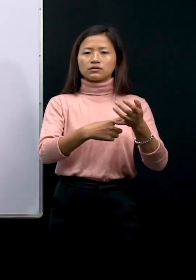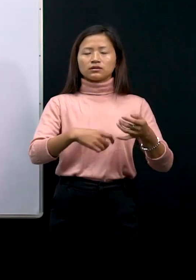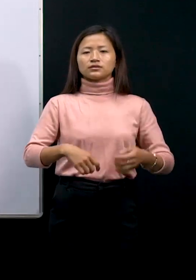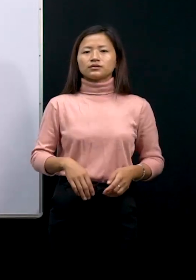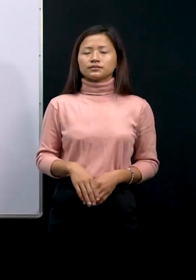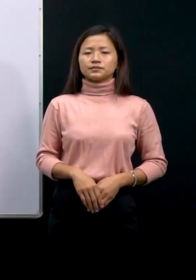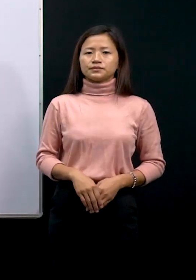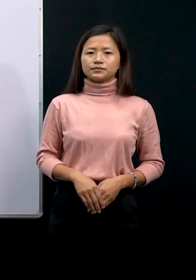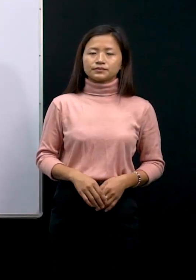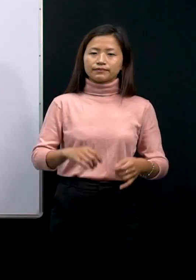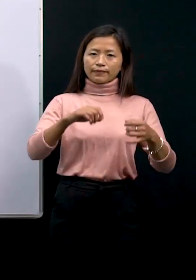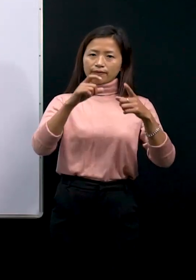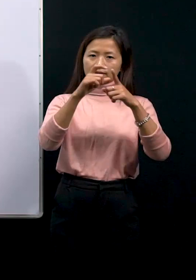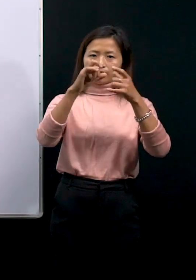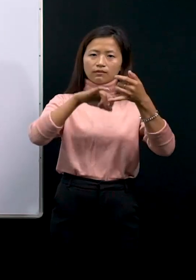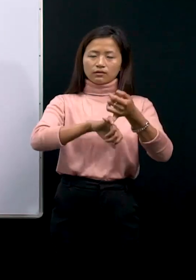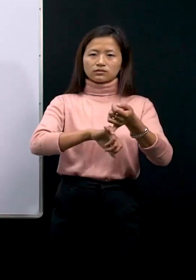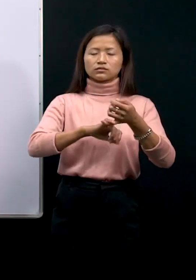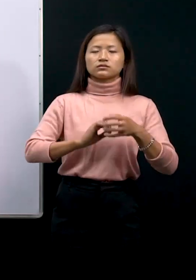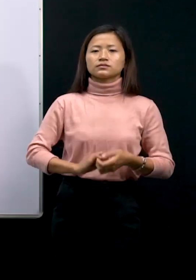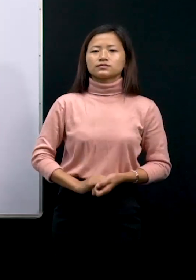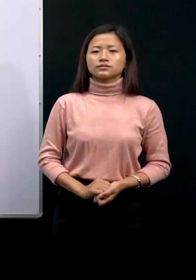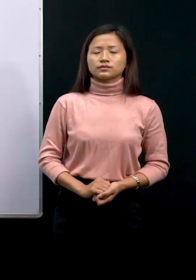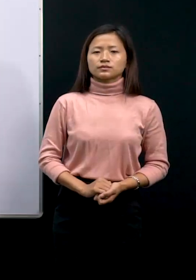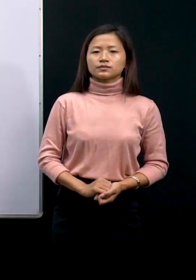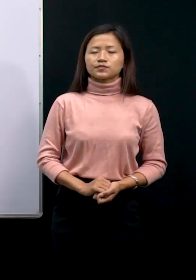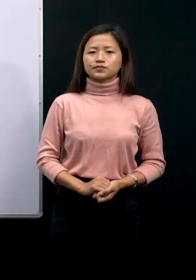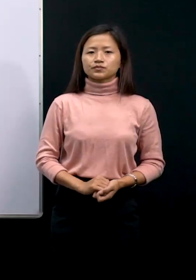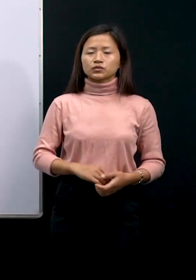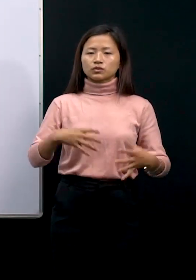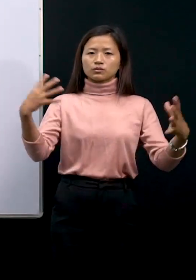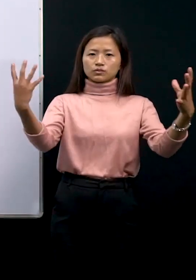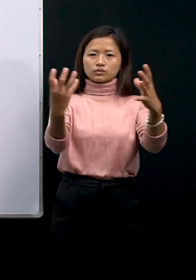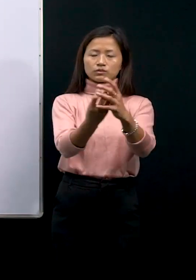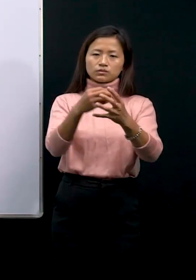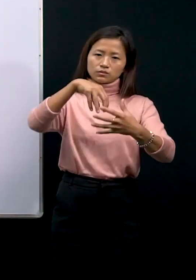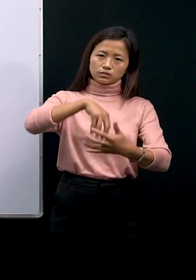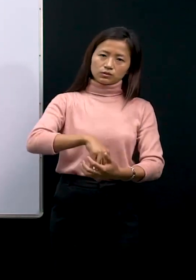one? DS. Now S all put together.